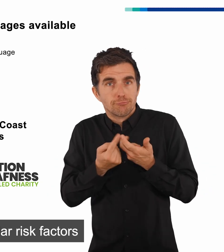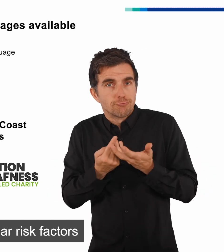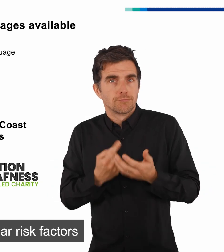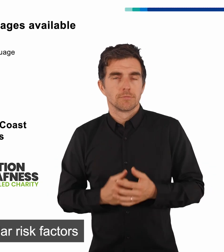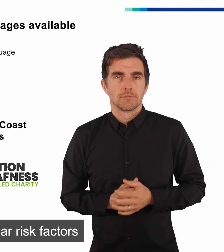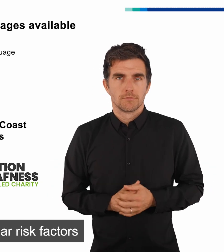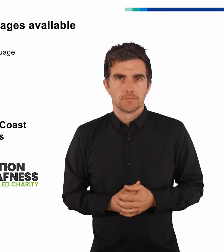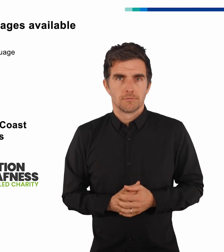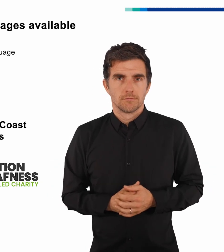mental health and well-being,